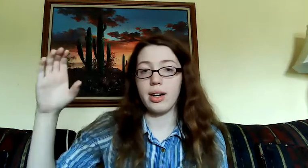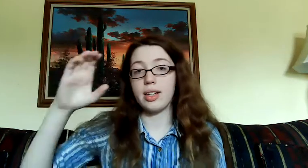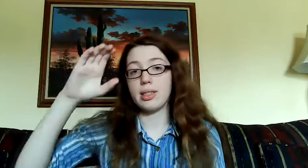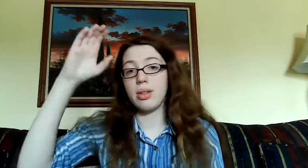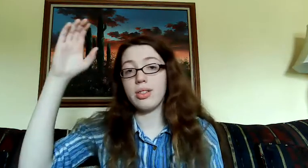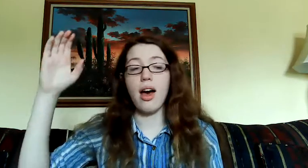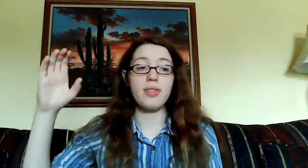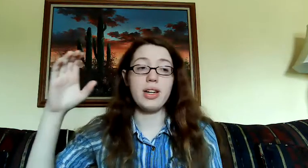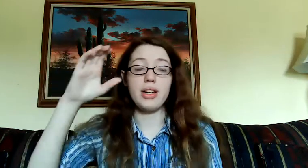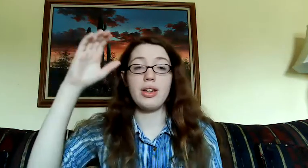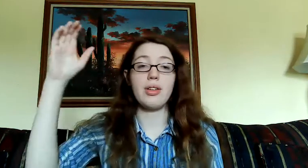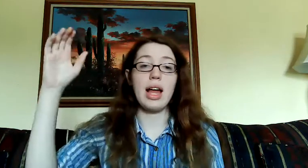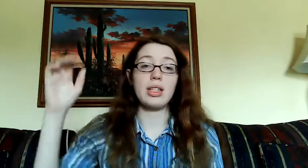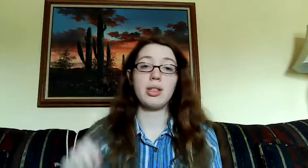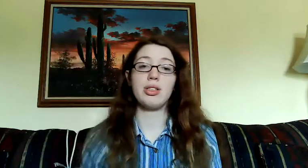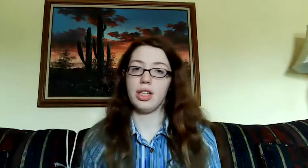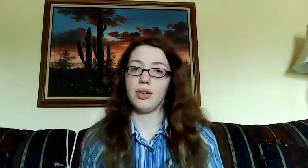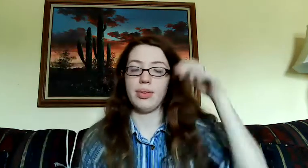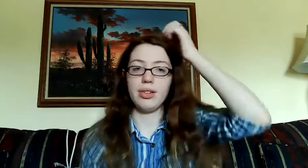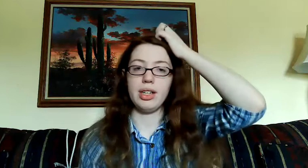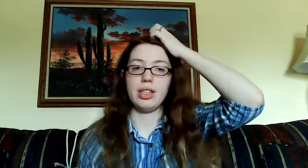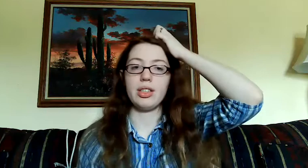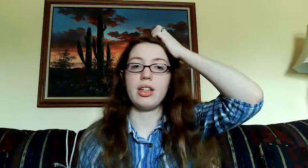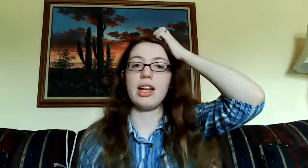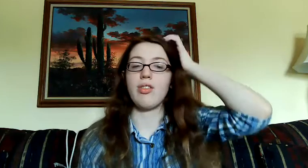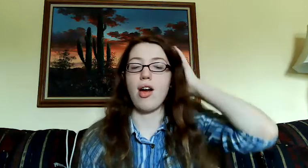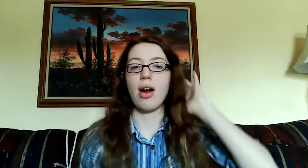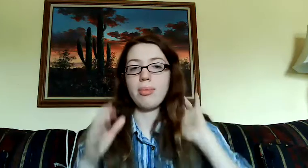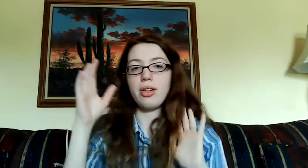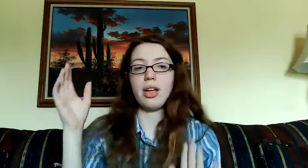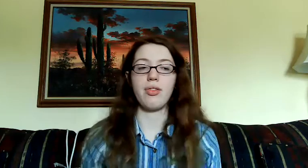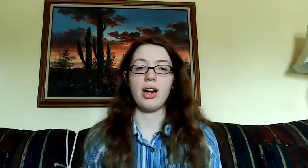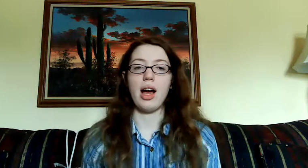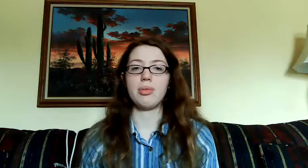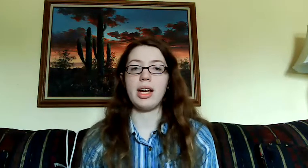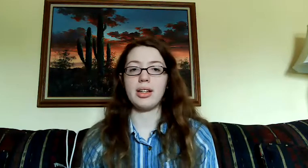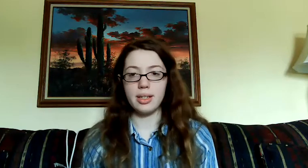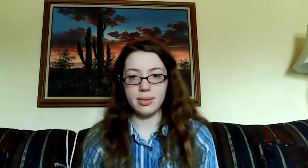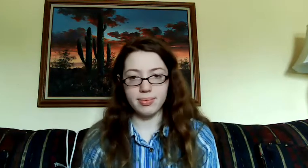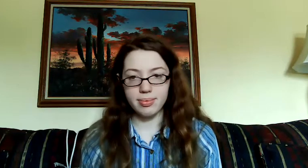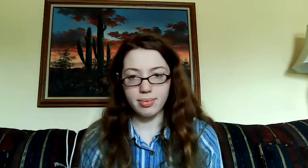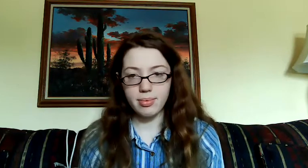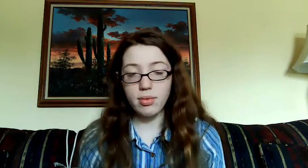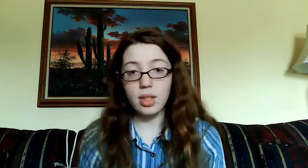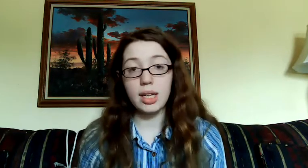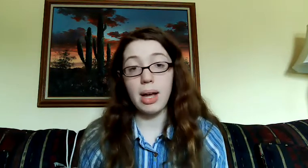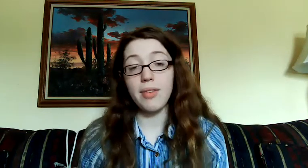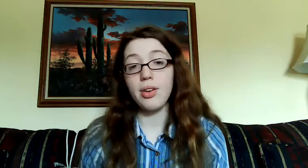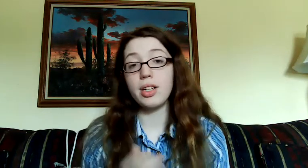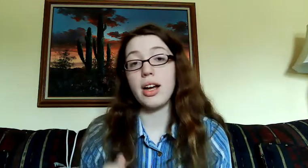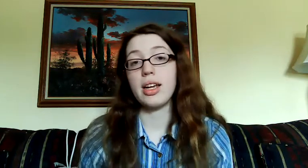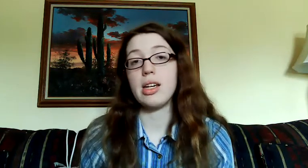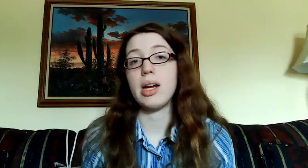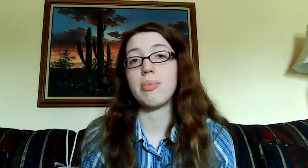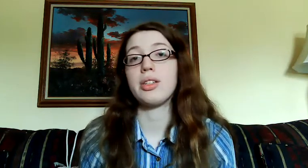most often that's what you're doing when you need to use a classifier. I'm looking for an object. But if you are talking about a person or